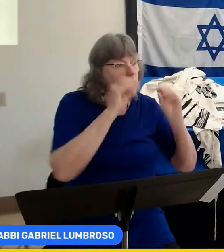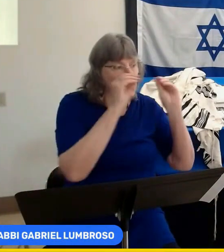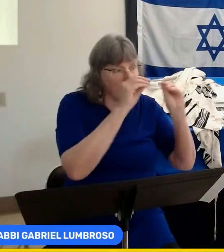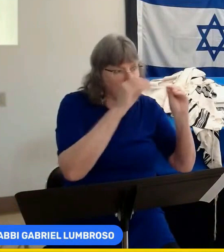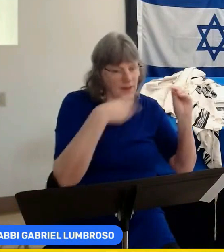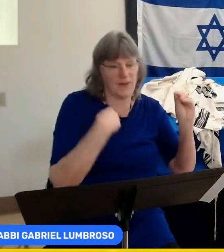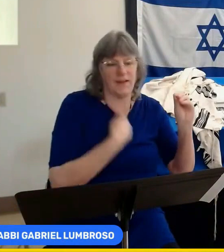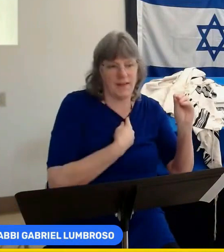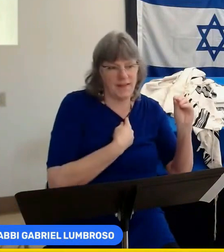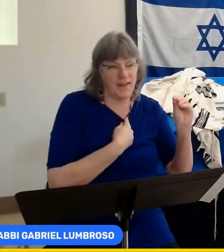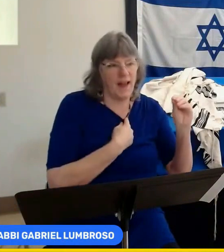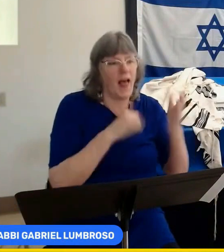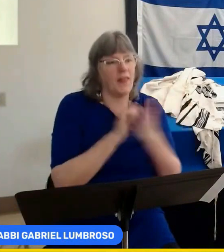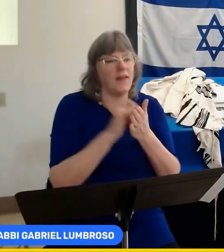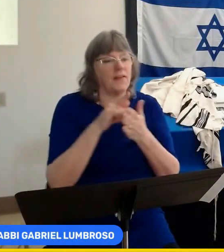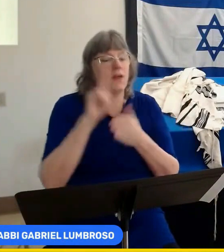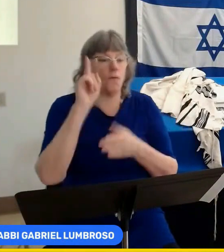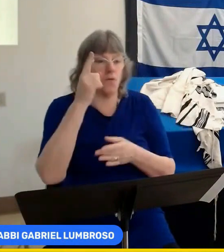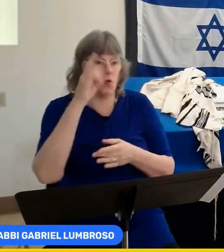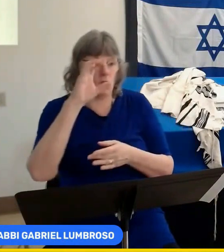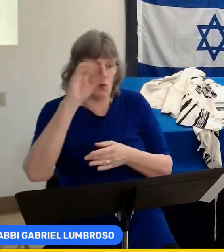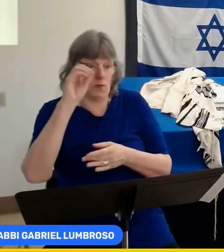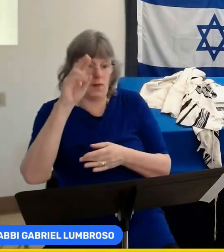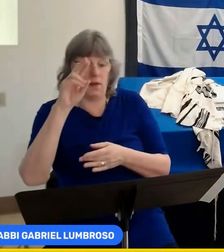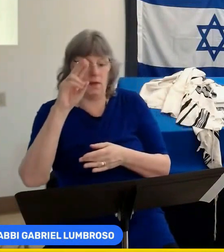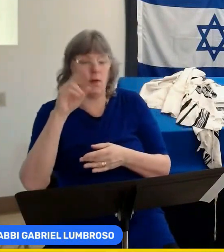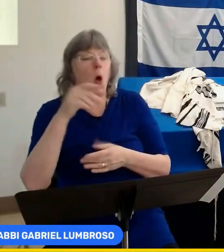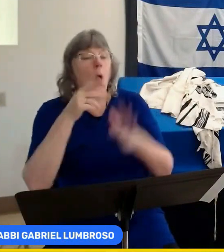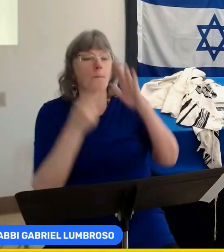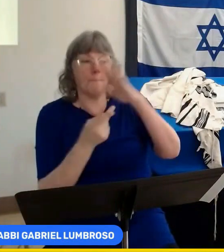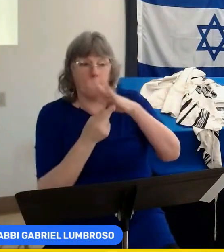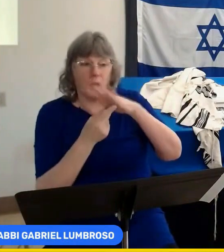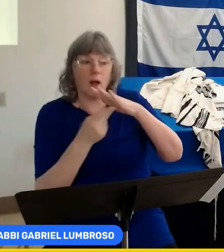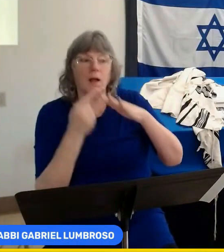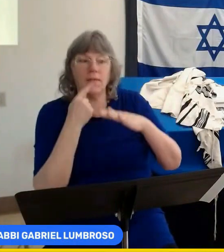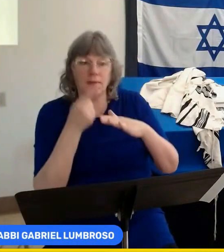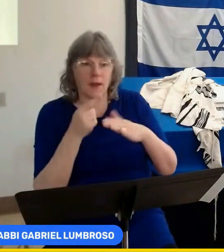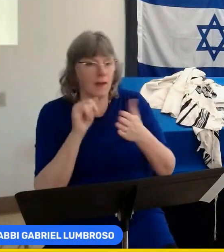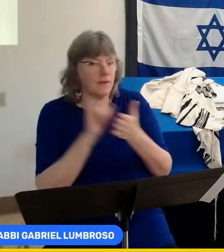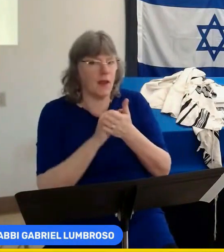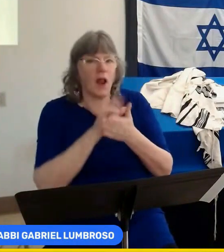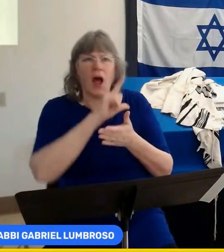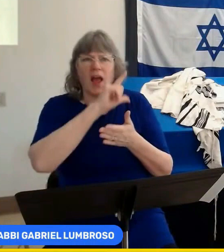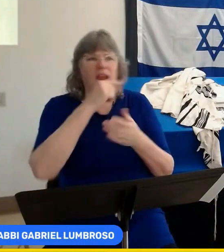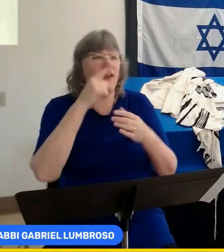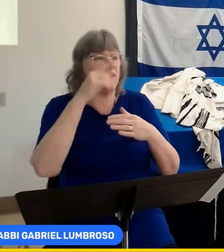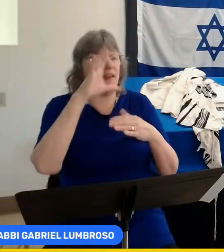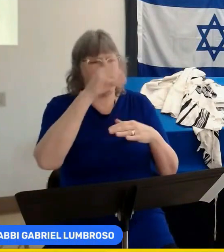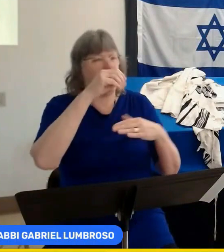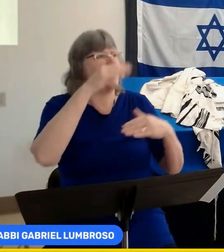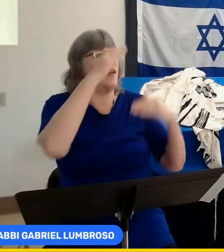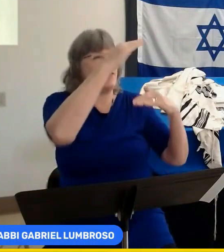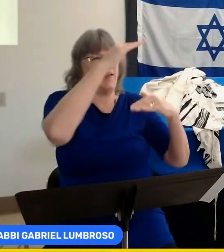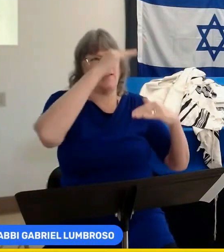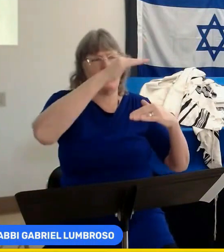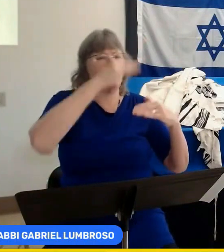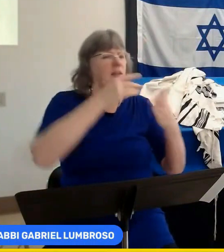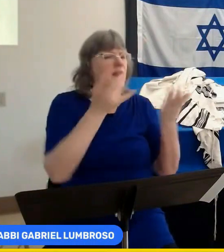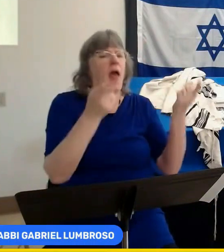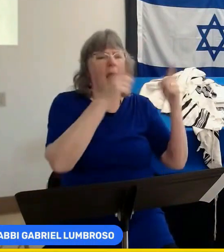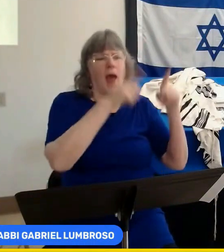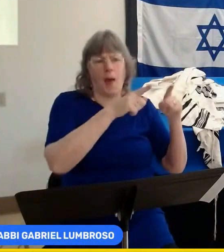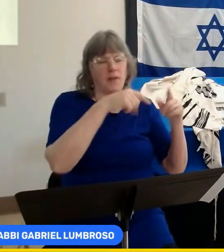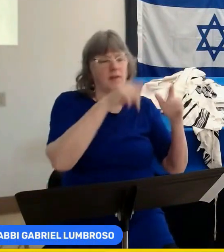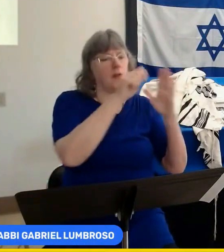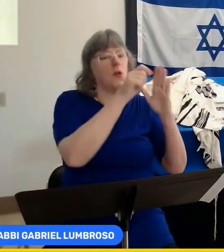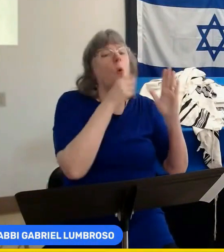who's saying that. In 1 Corinthians 10, Paul takes all kinds of things that happened in the